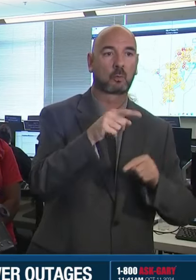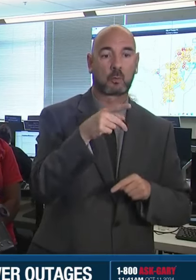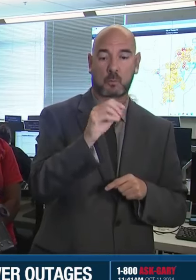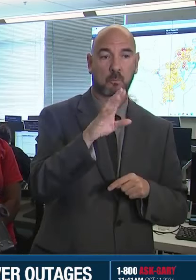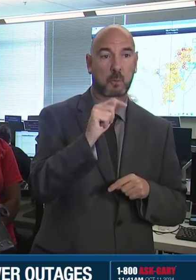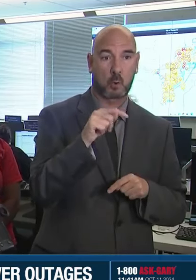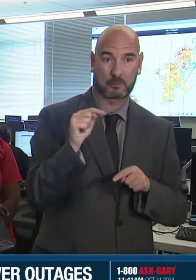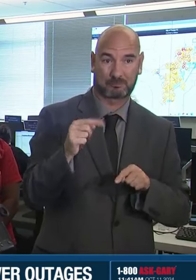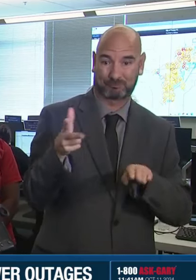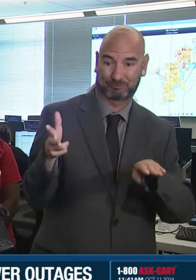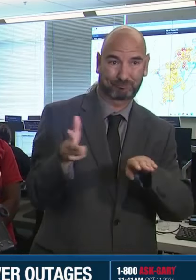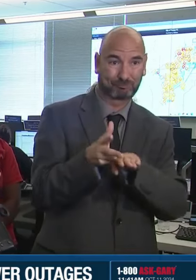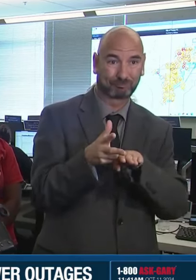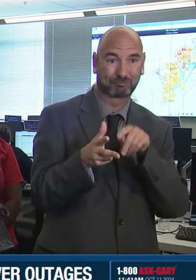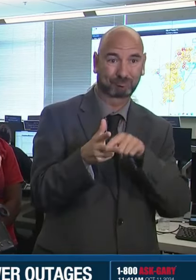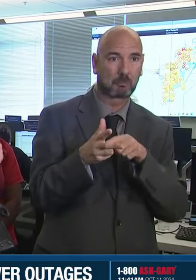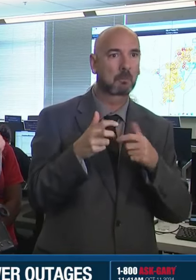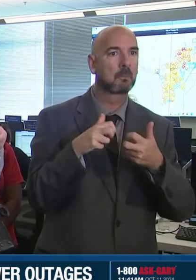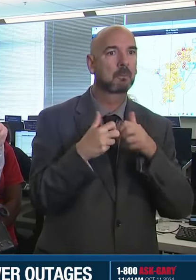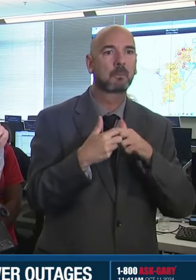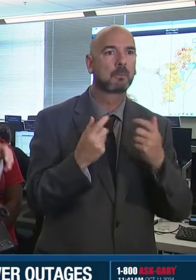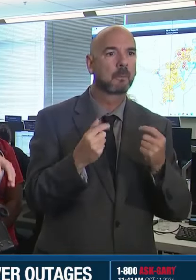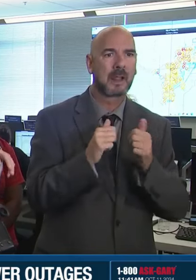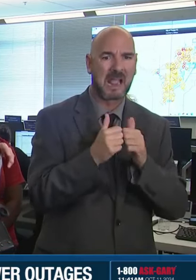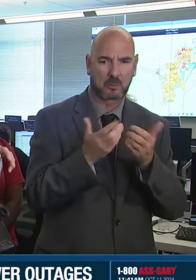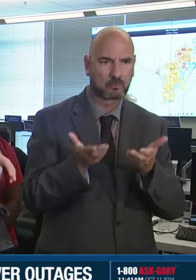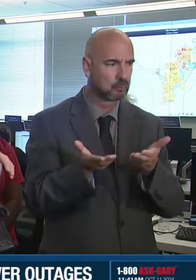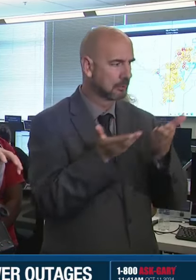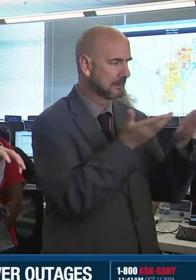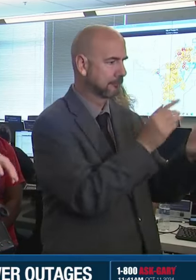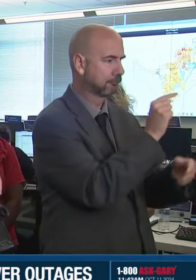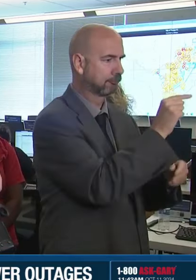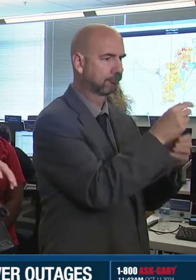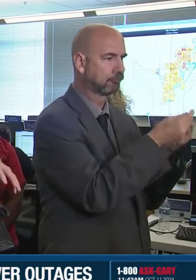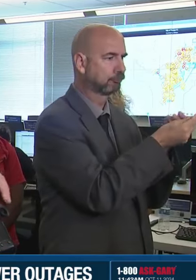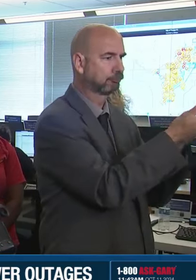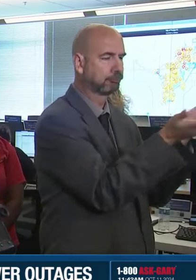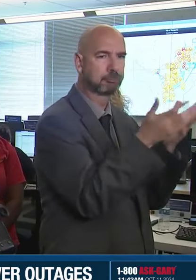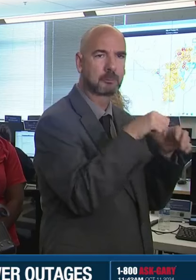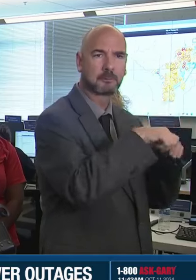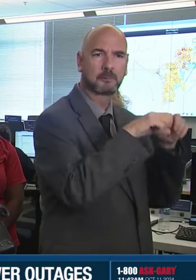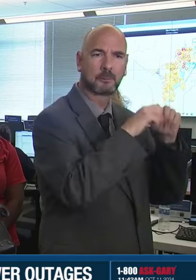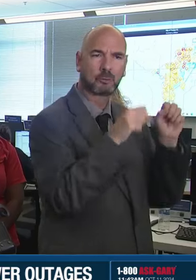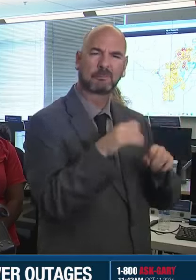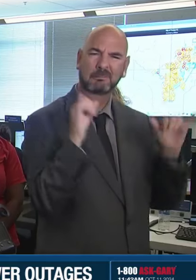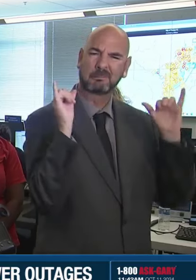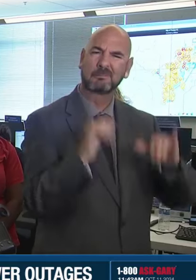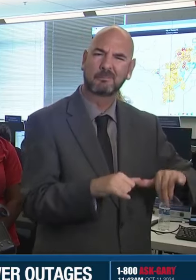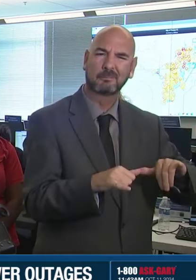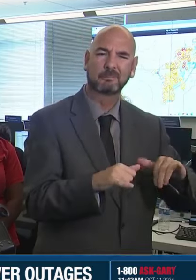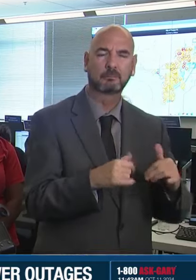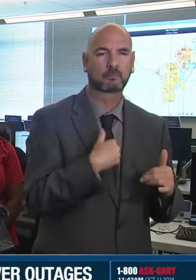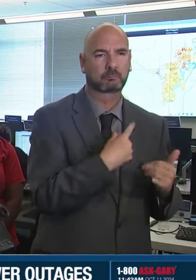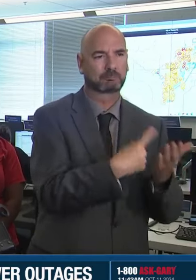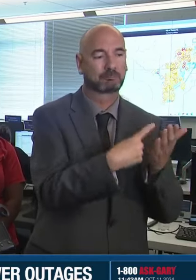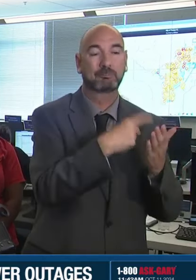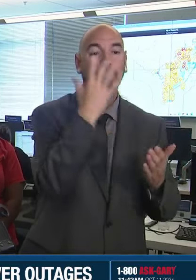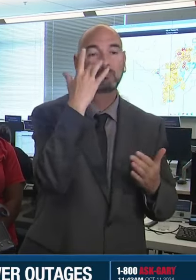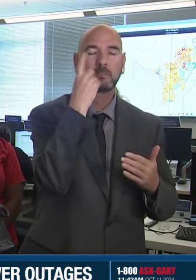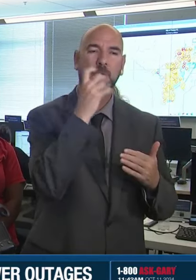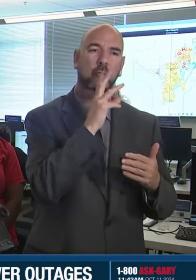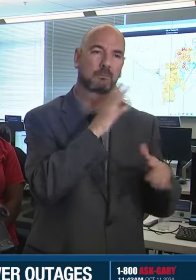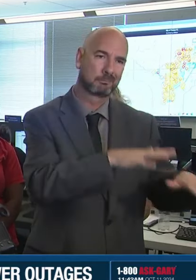from the port to the gas stations because of the flooding around those storage tanks at the